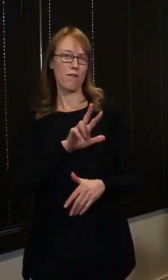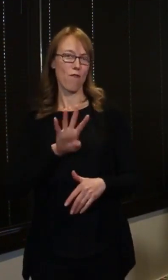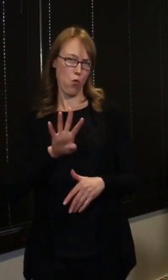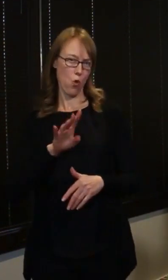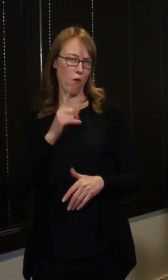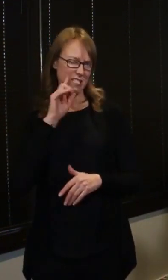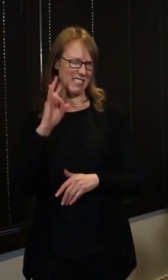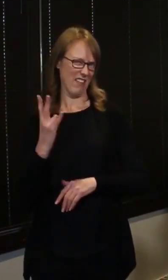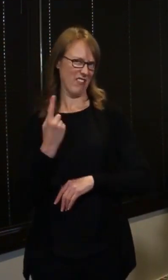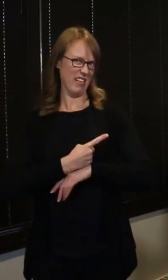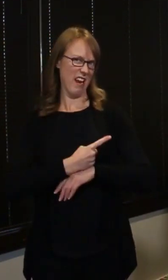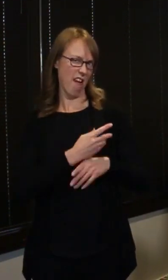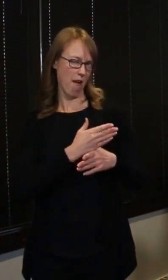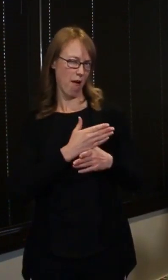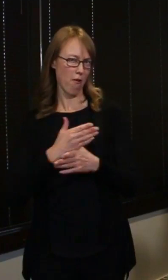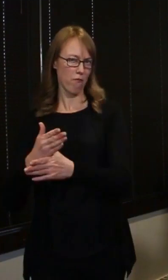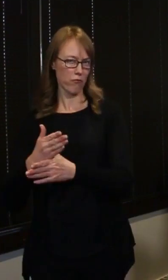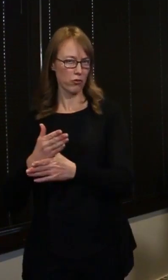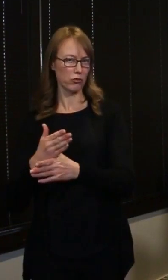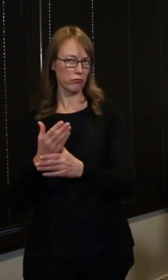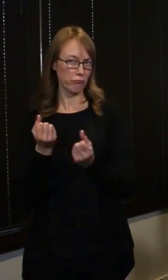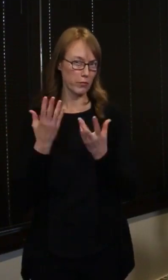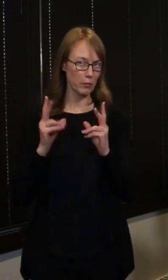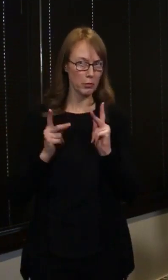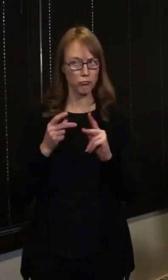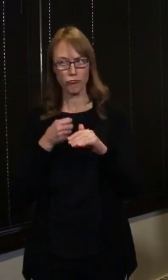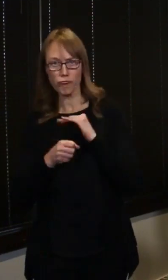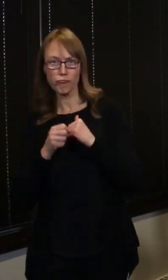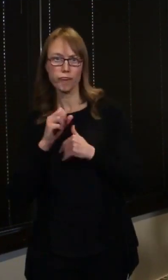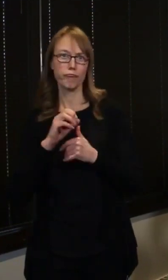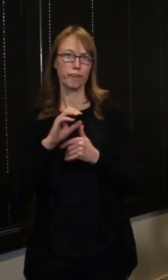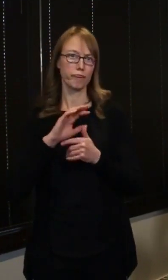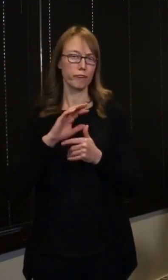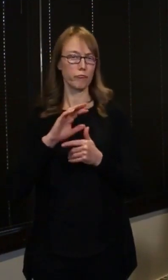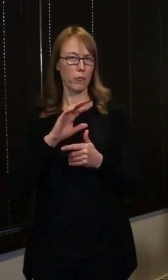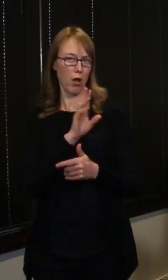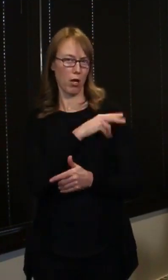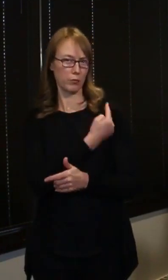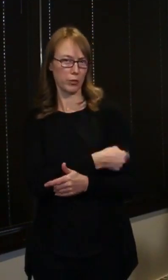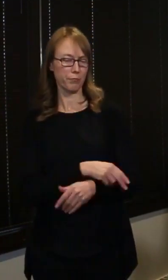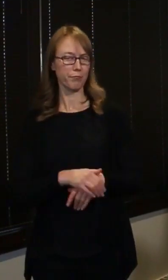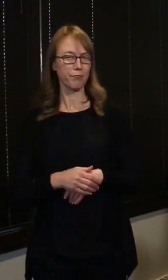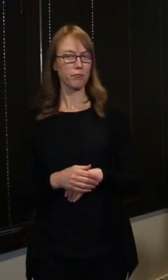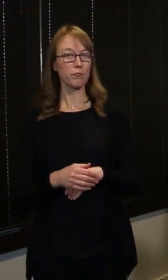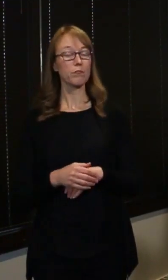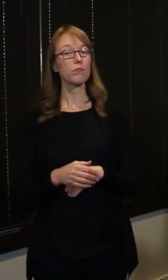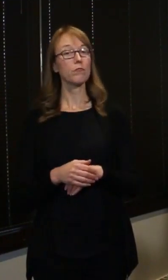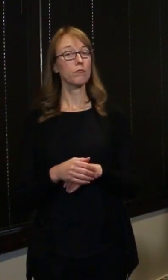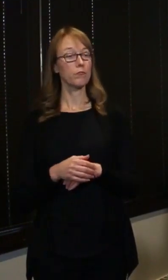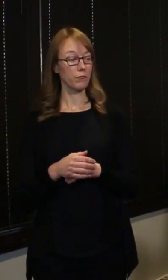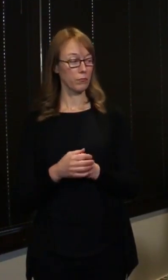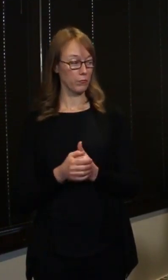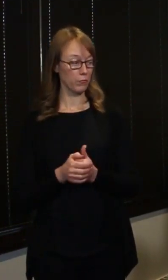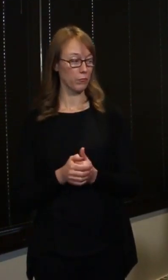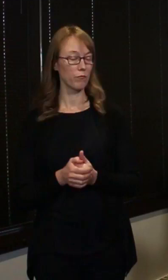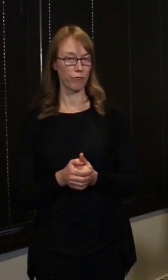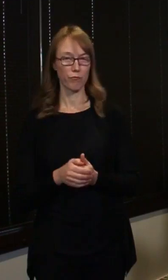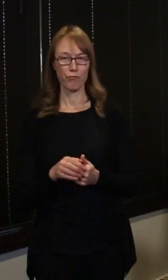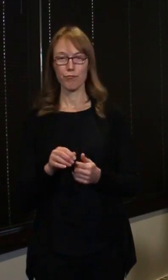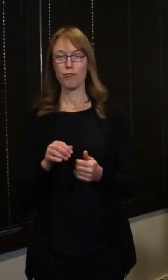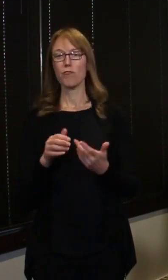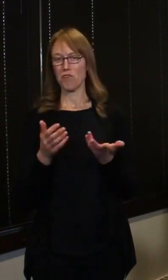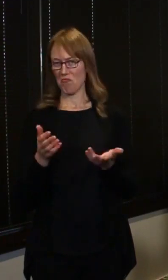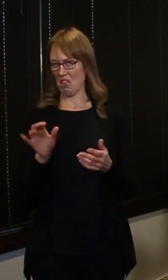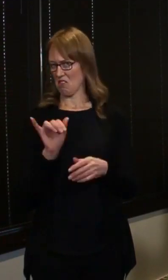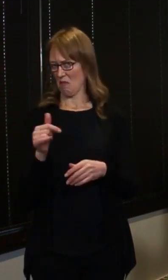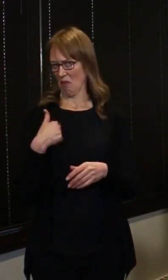moving average. Doing a little bit of a deeper dive into our numbers, as I reported, we had 496